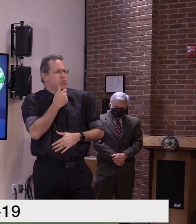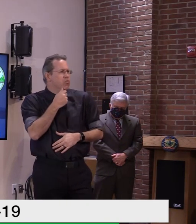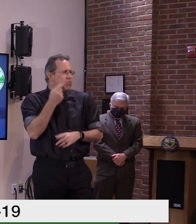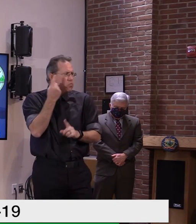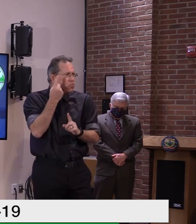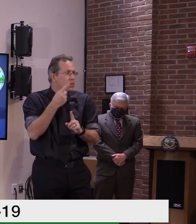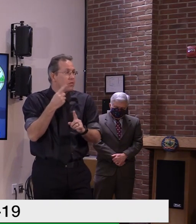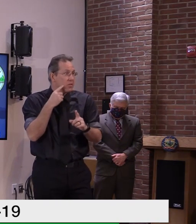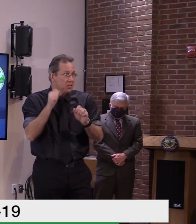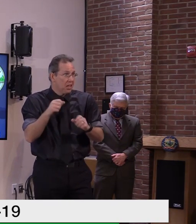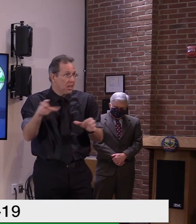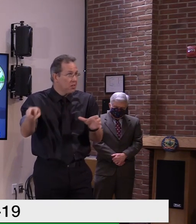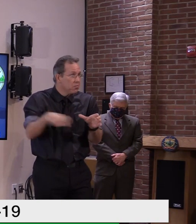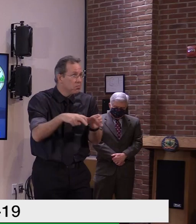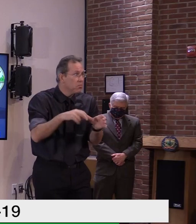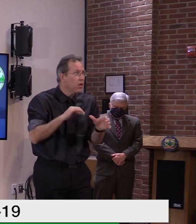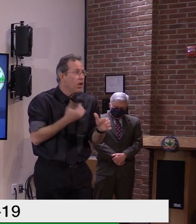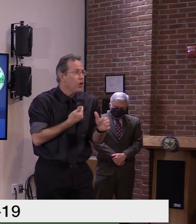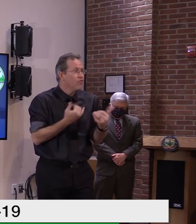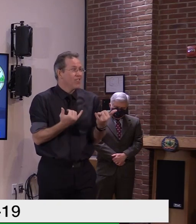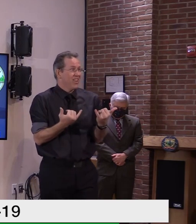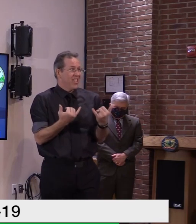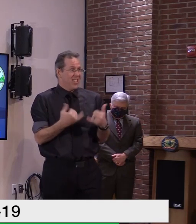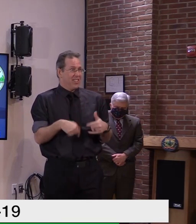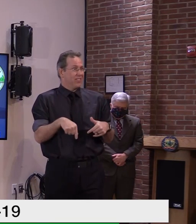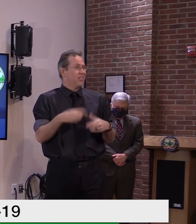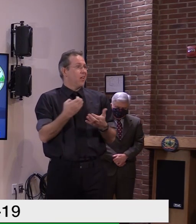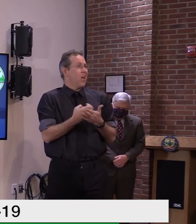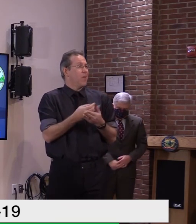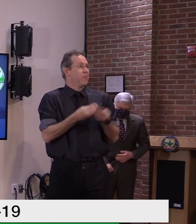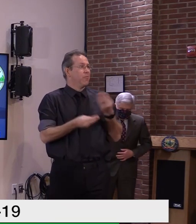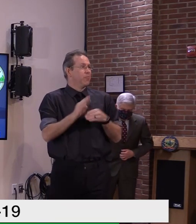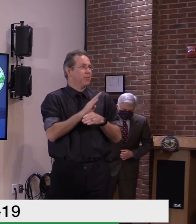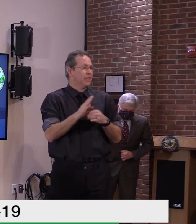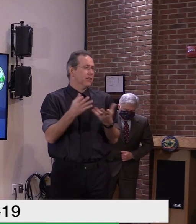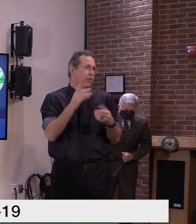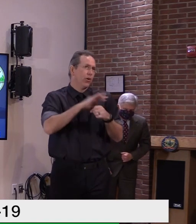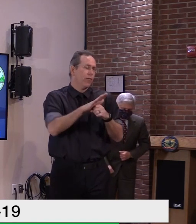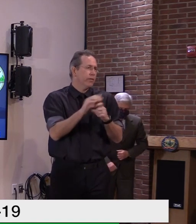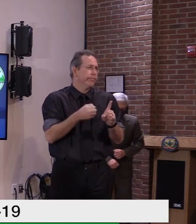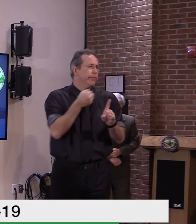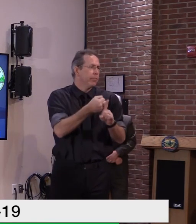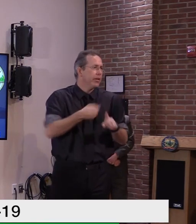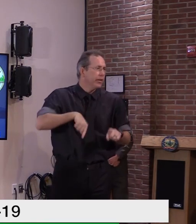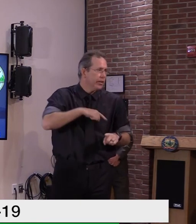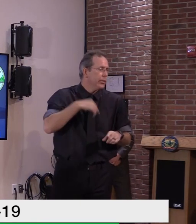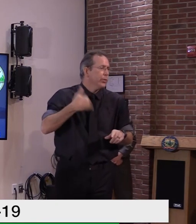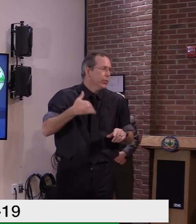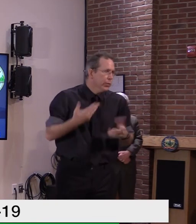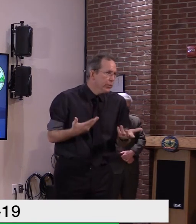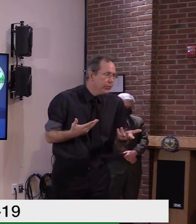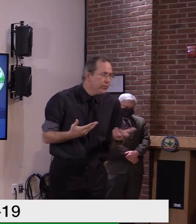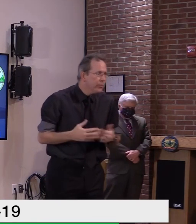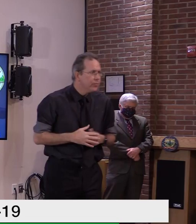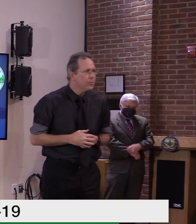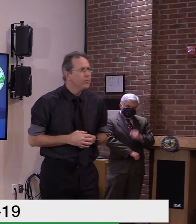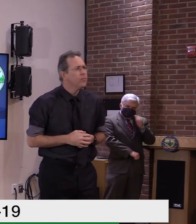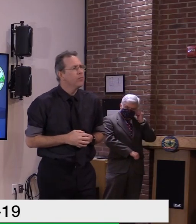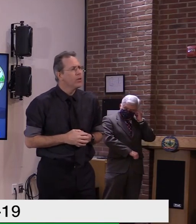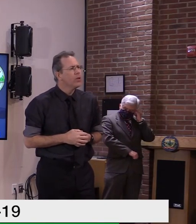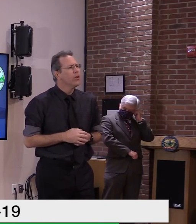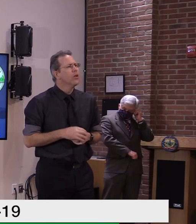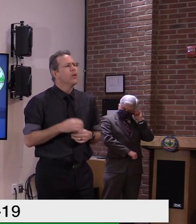economic conditions of the COVID pandemic. So we did not ask for